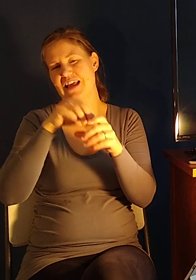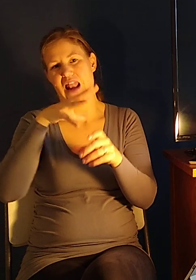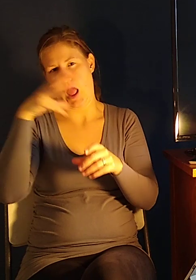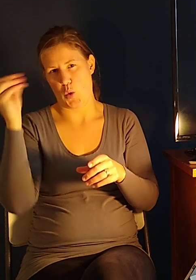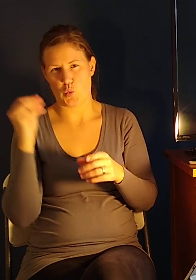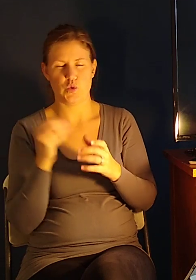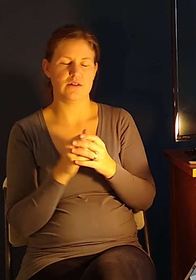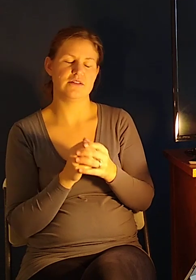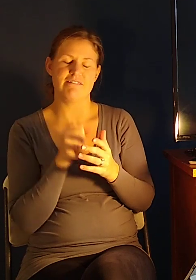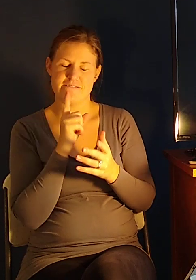Very important.